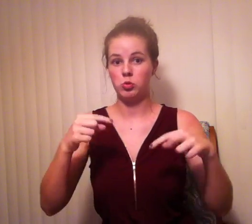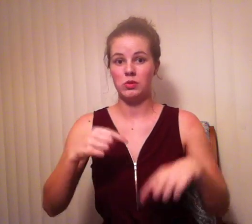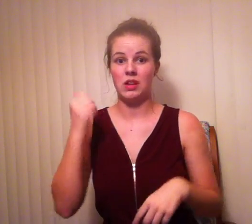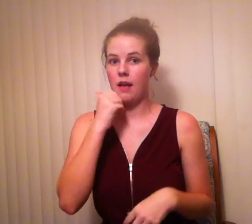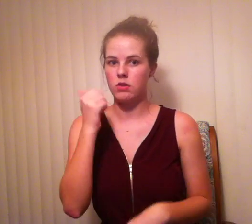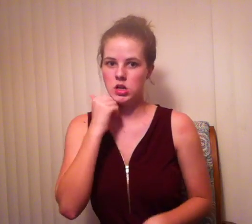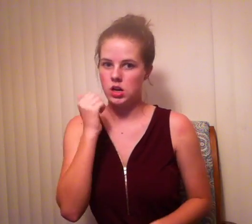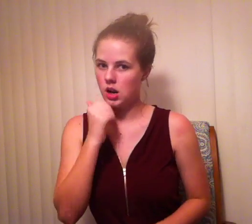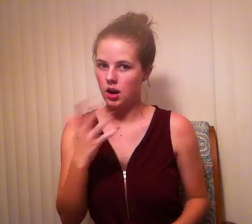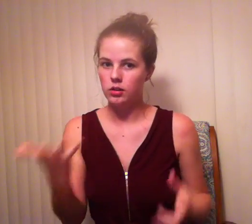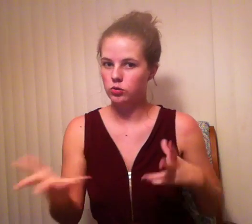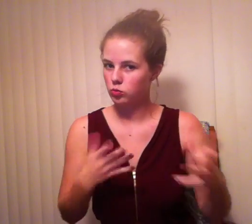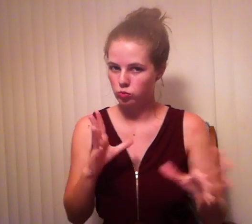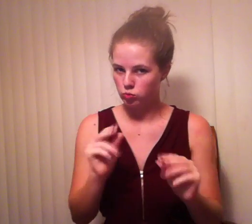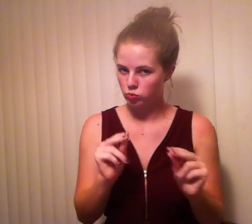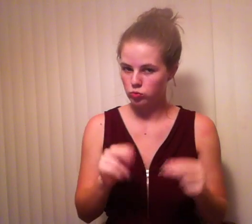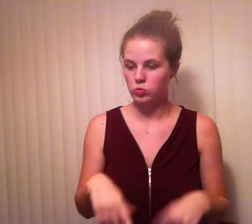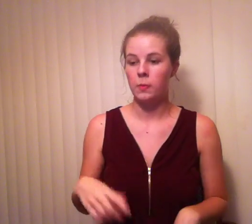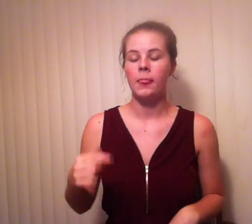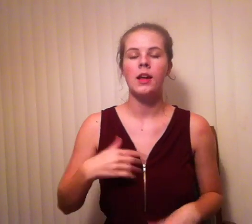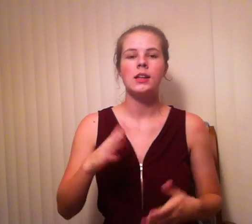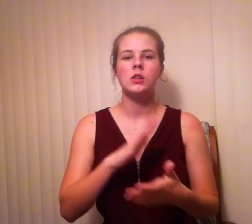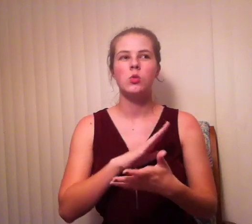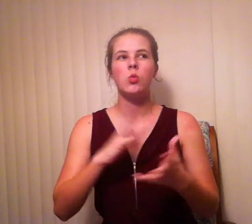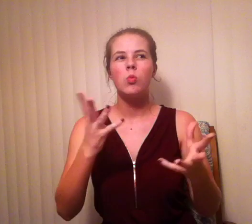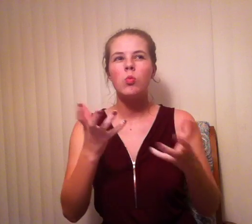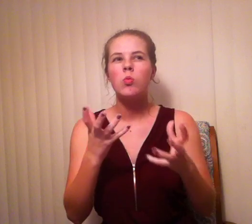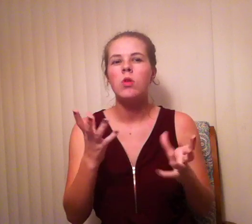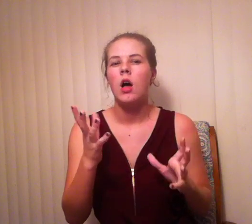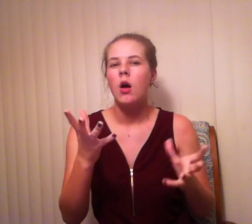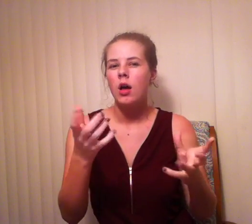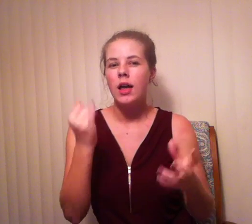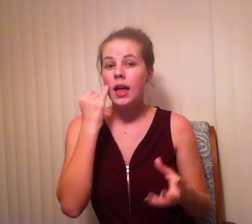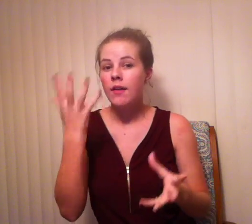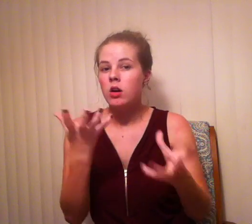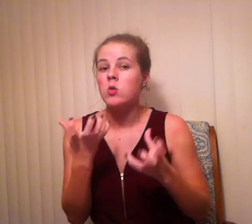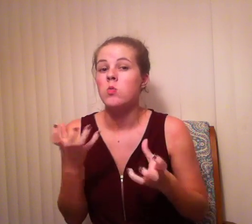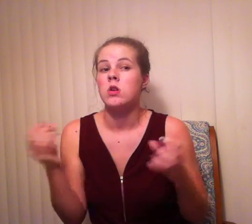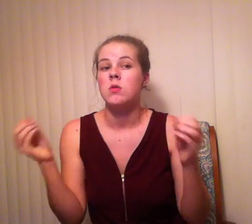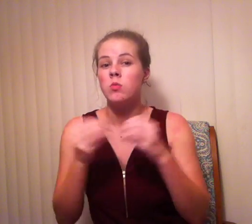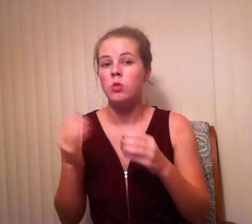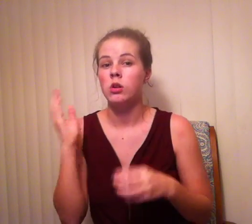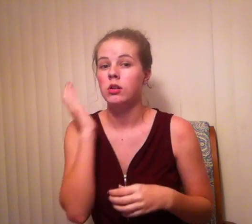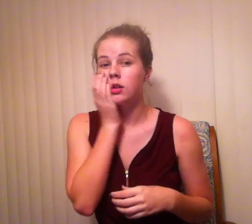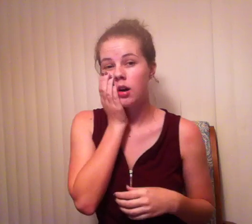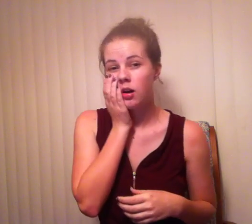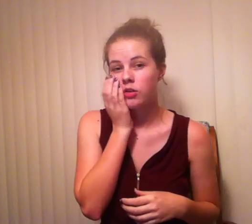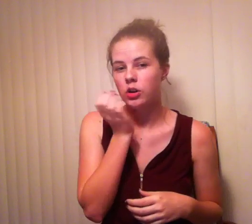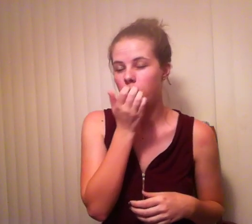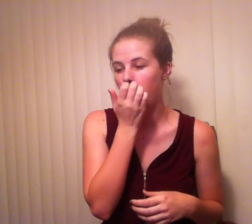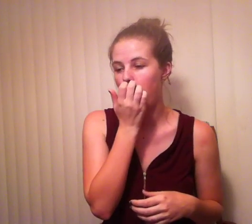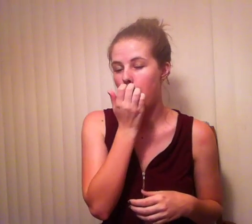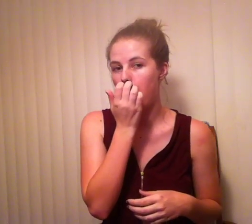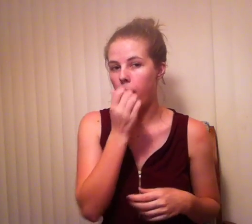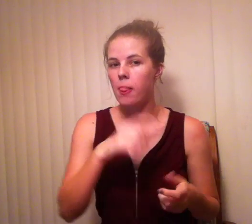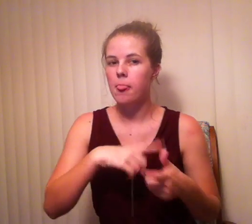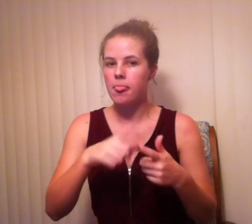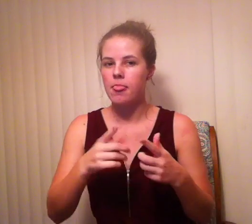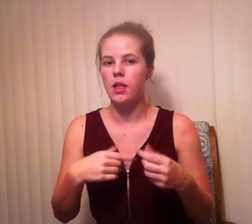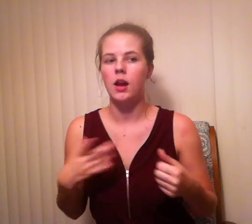have more of a full coverage foundation look, or my skin is just not acting the way I want it to. So, without further